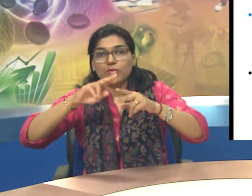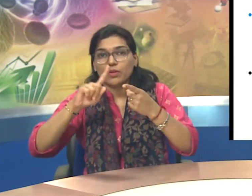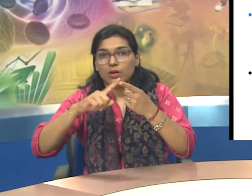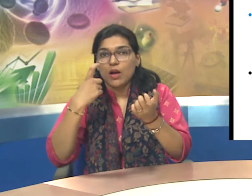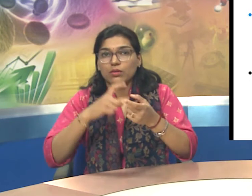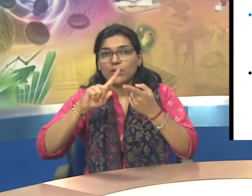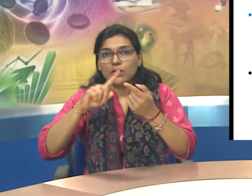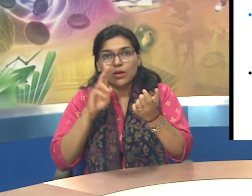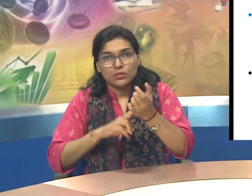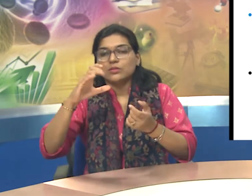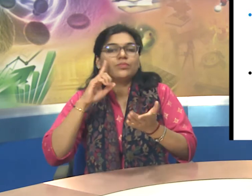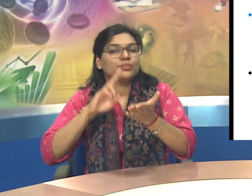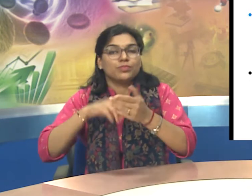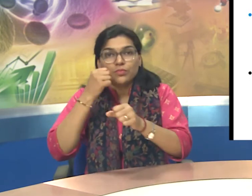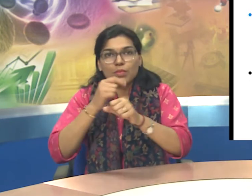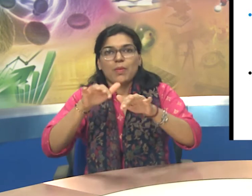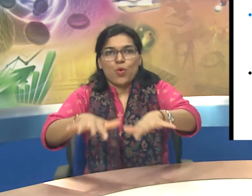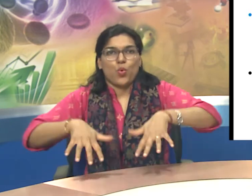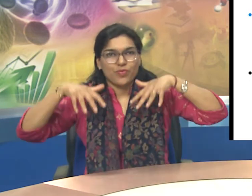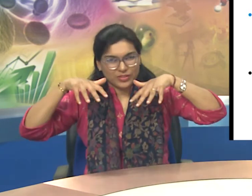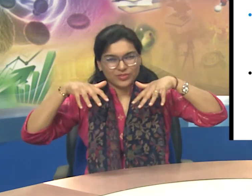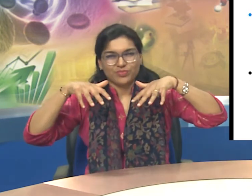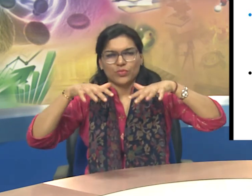conference generally